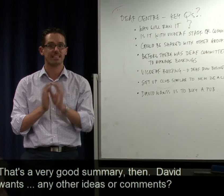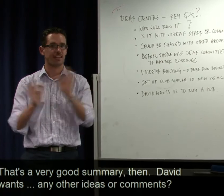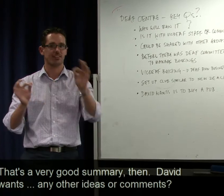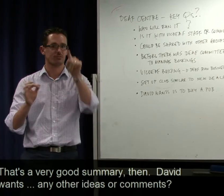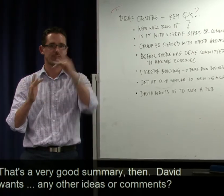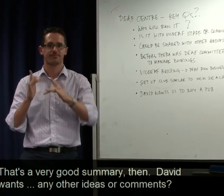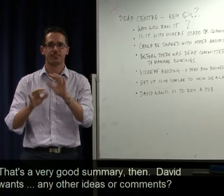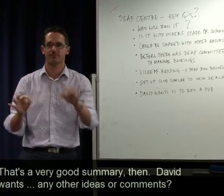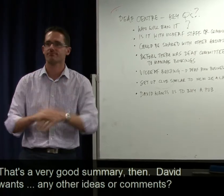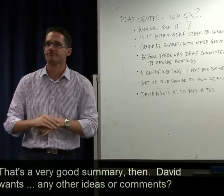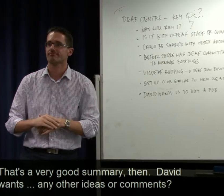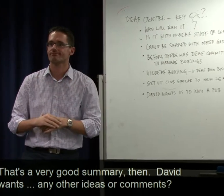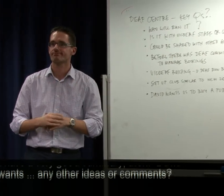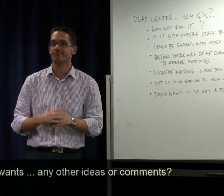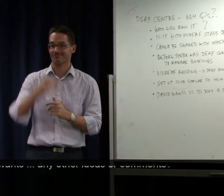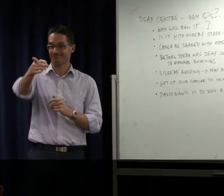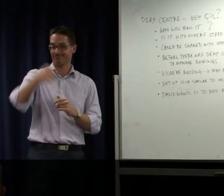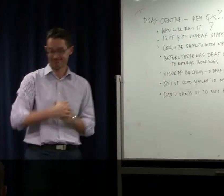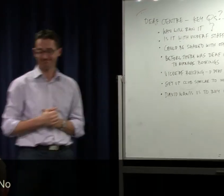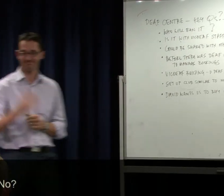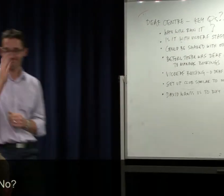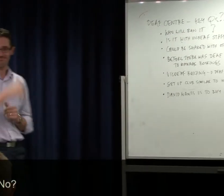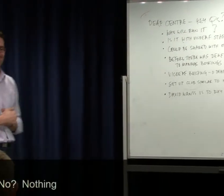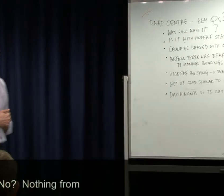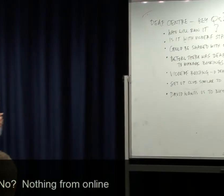No? Nothing from online. Okay. Yes.